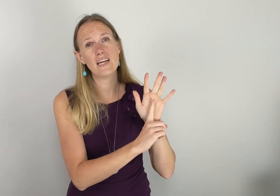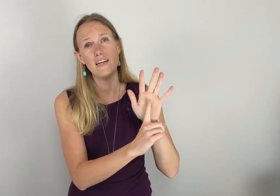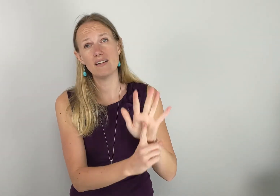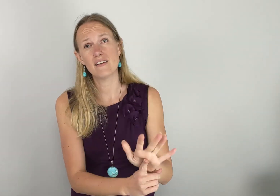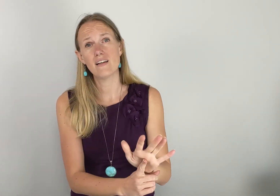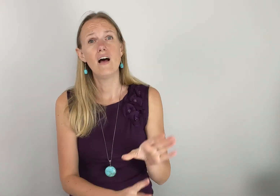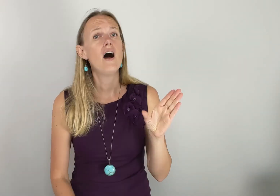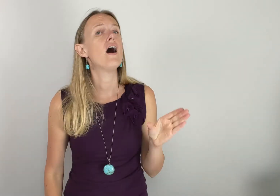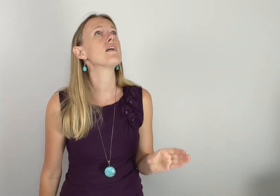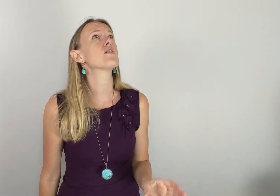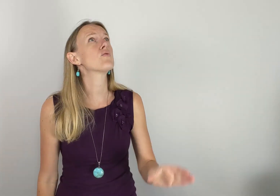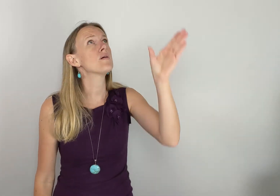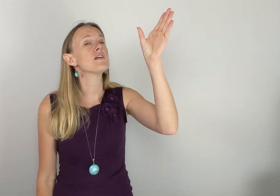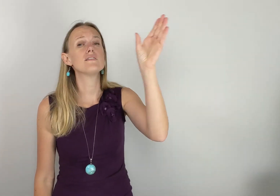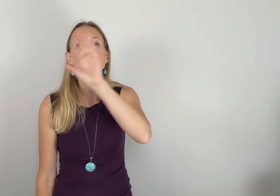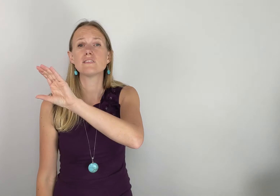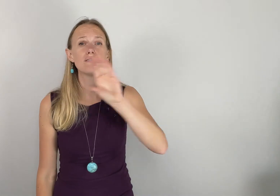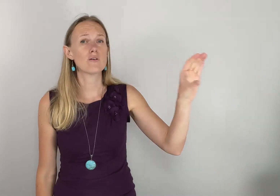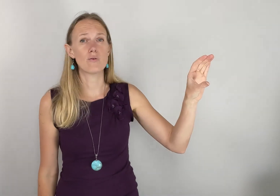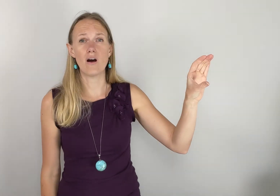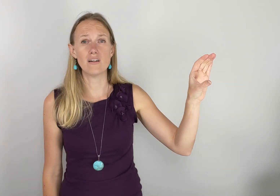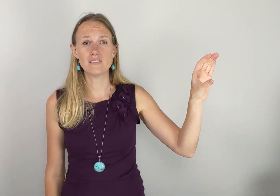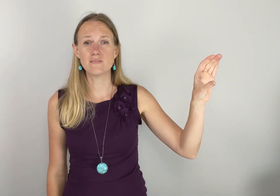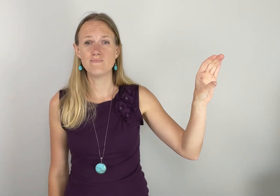displayed on a criminal's cross.